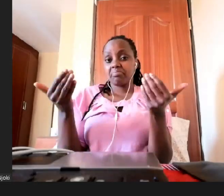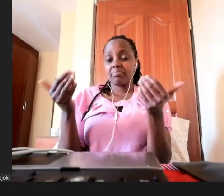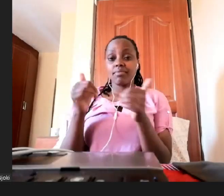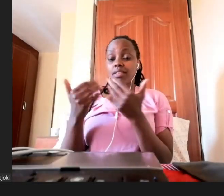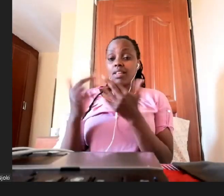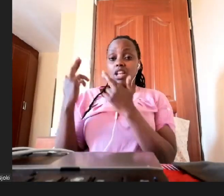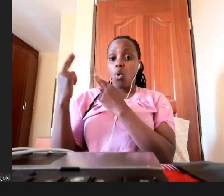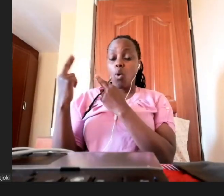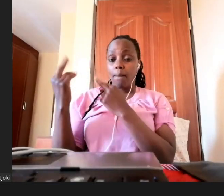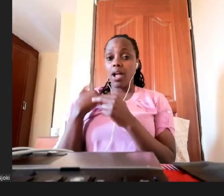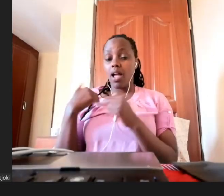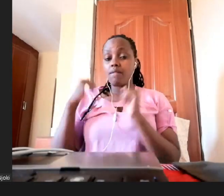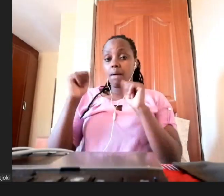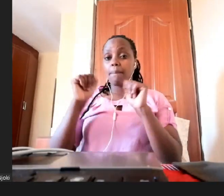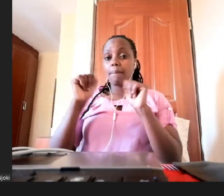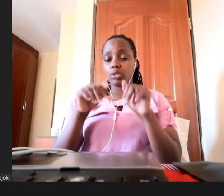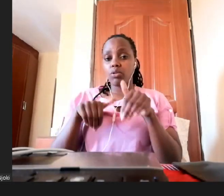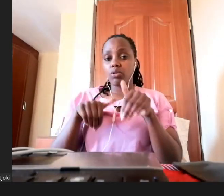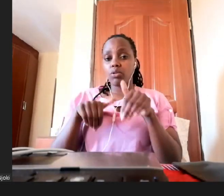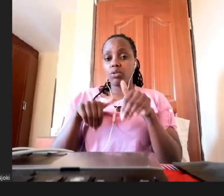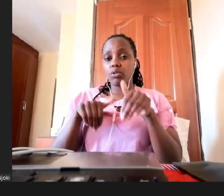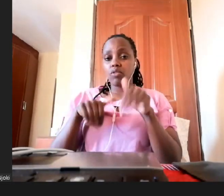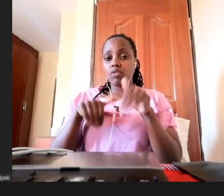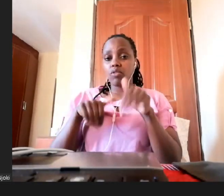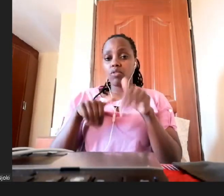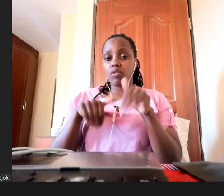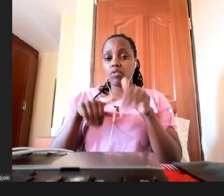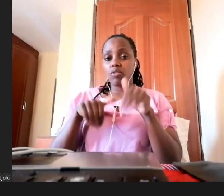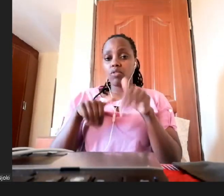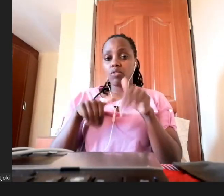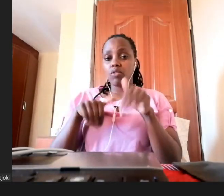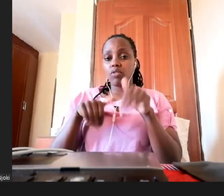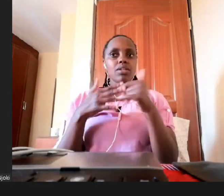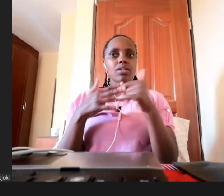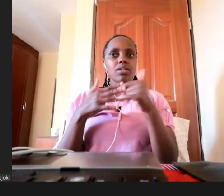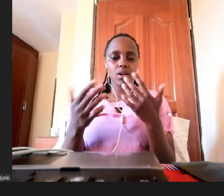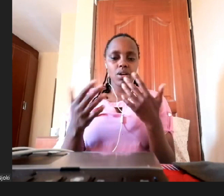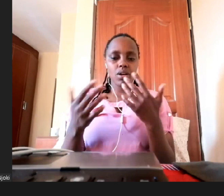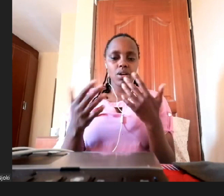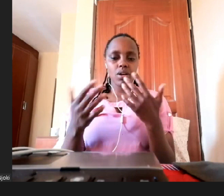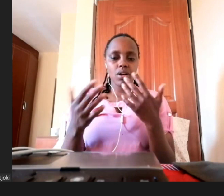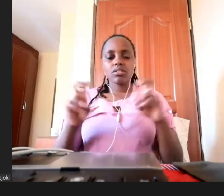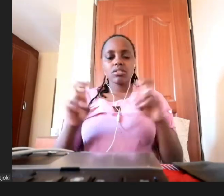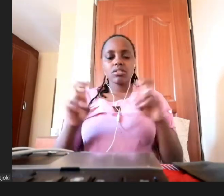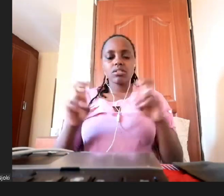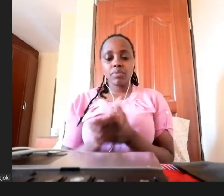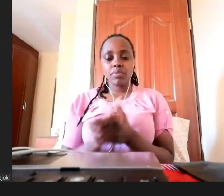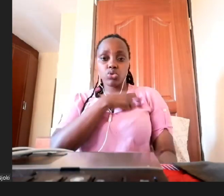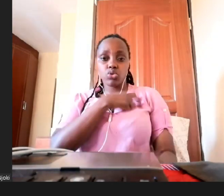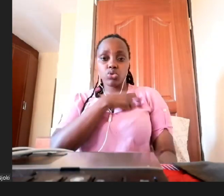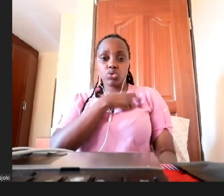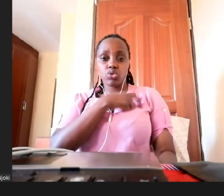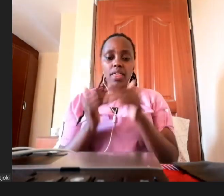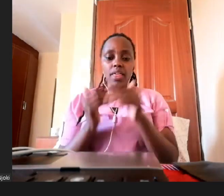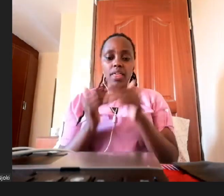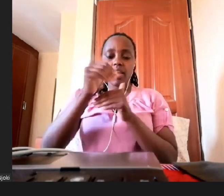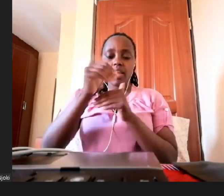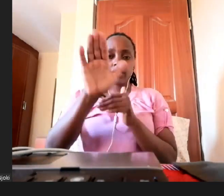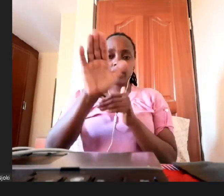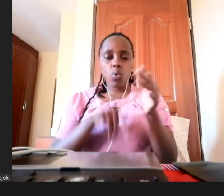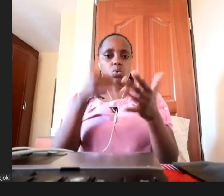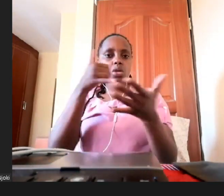that they'll be fulfilling what we're looking for. So we had a consultation. Then the next step, we